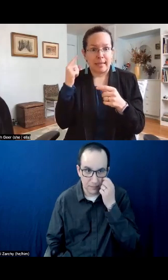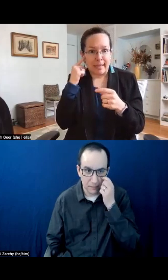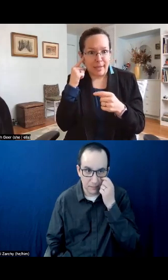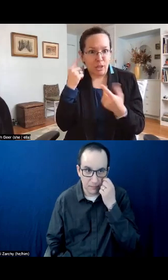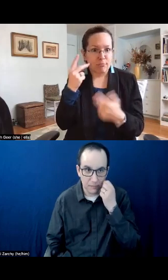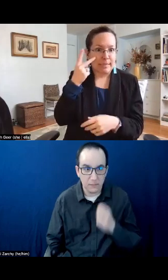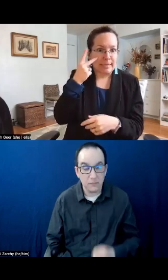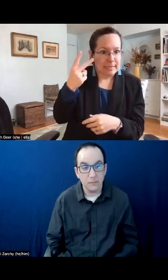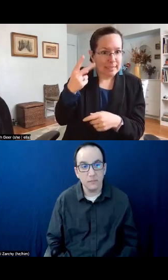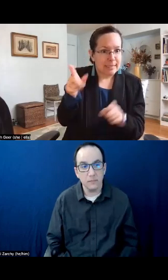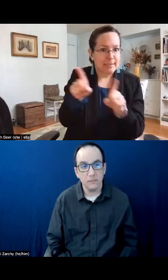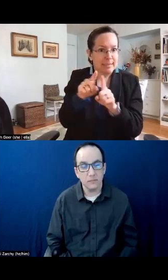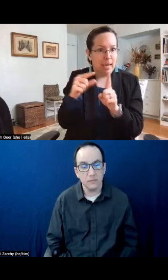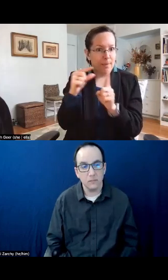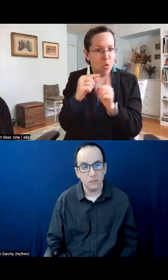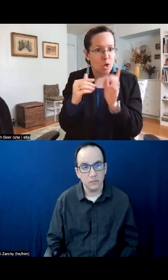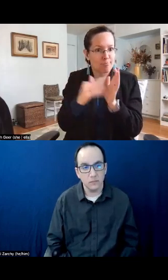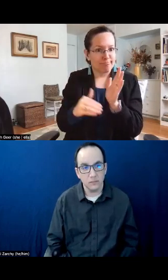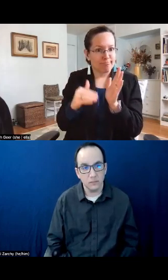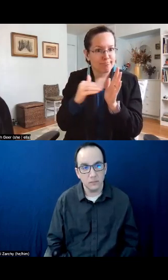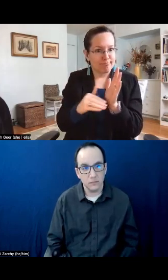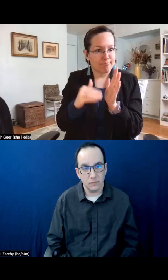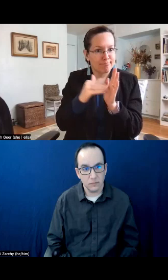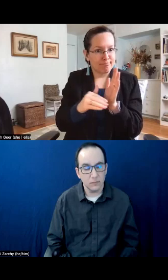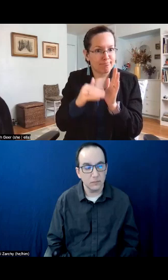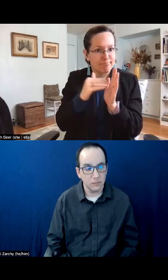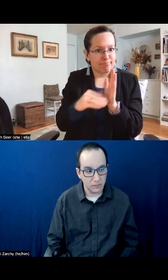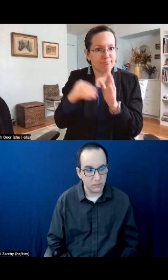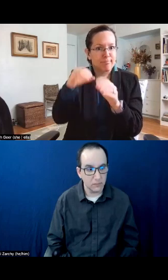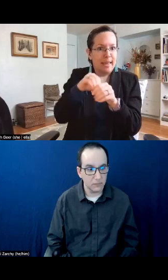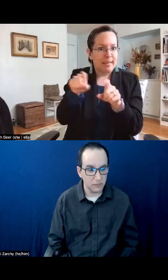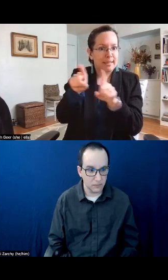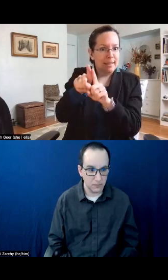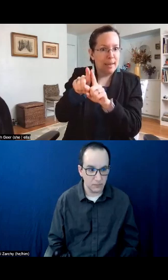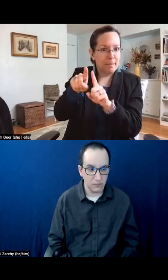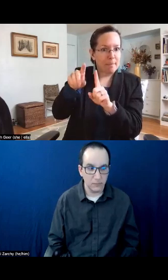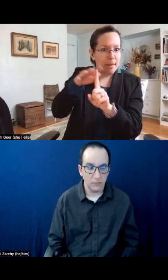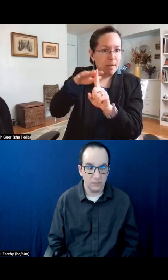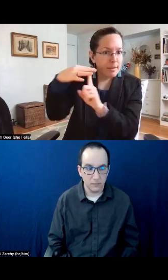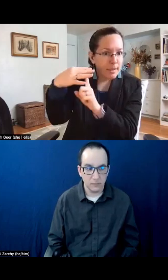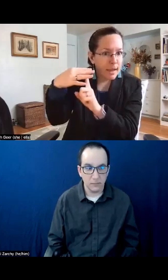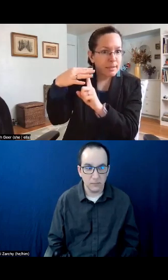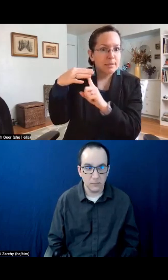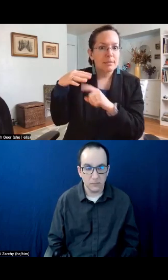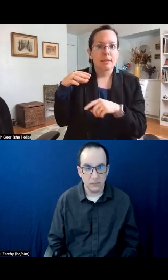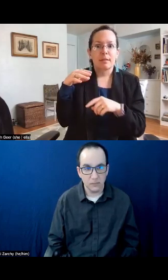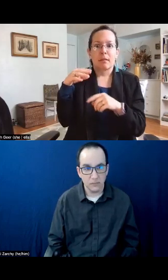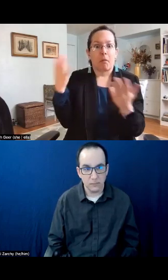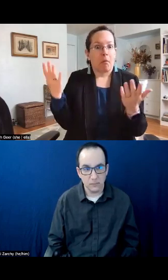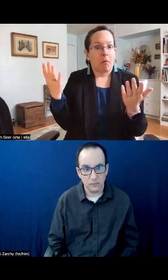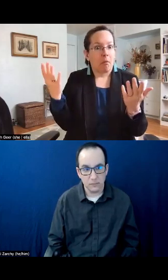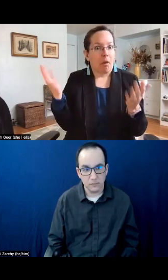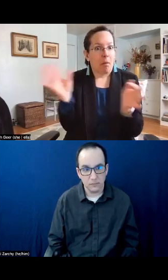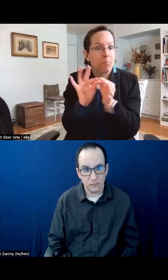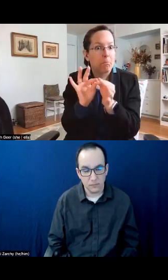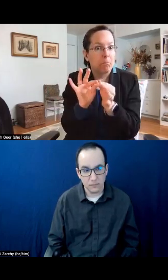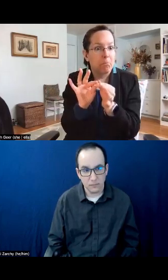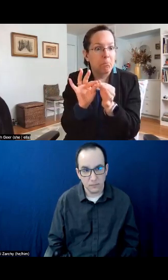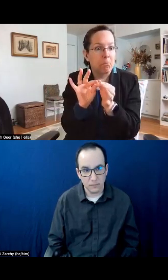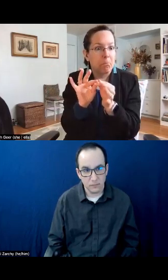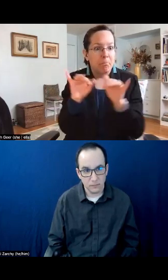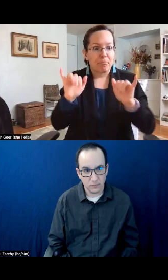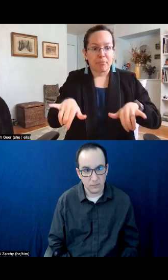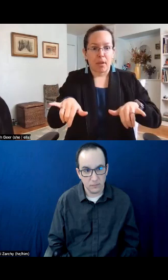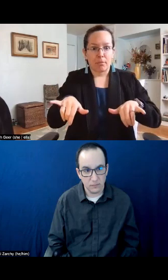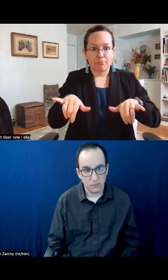the discernment process that your brains will go through. As a baby hears or sees the same word, the same sign again and